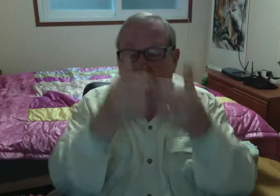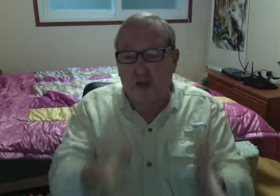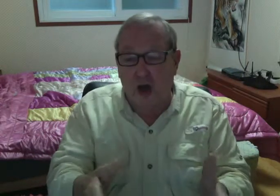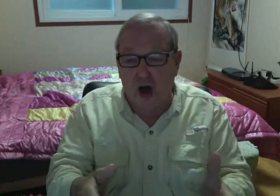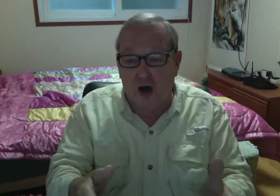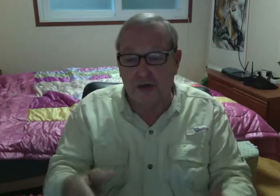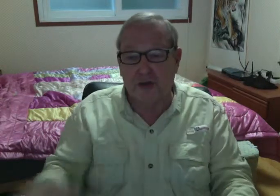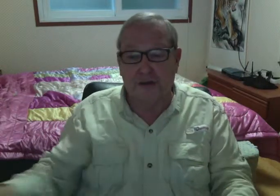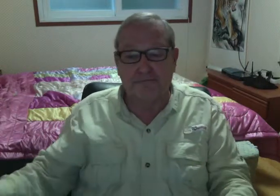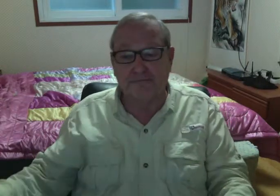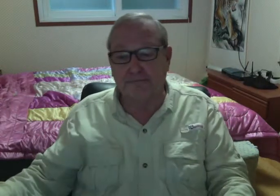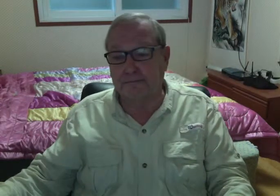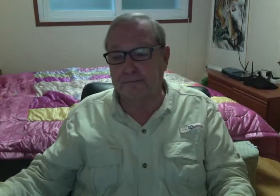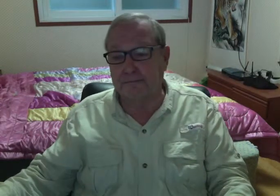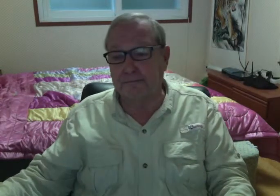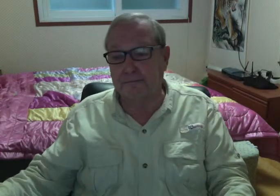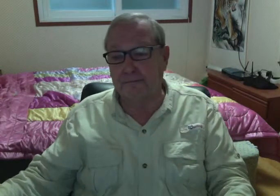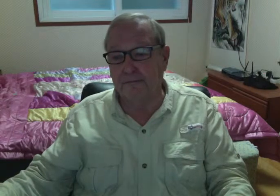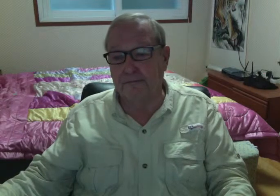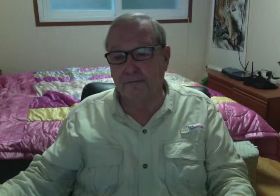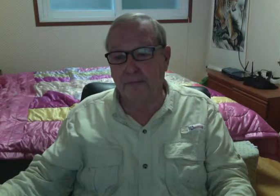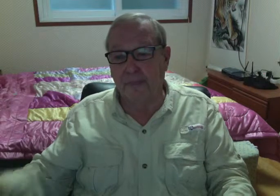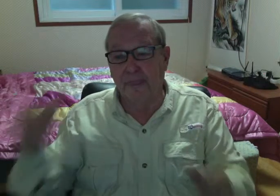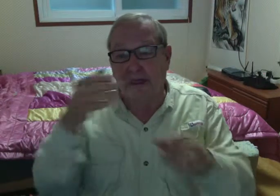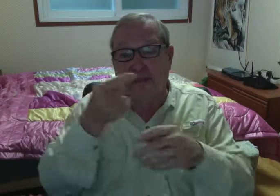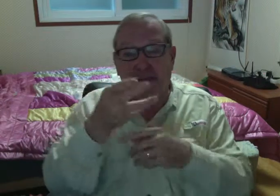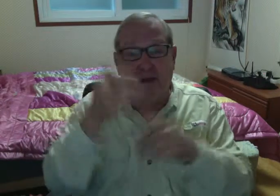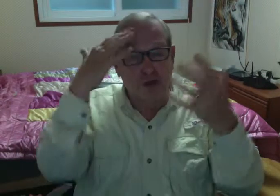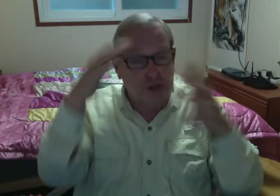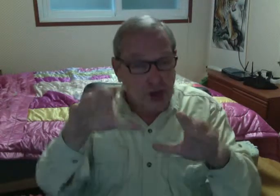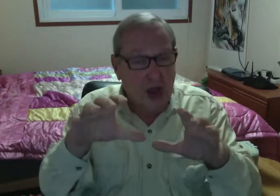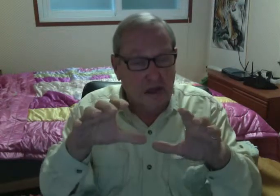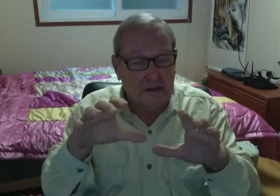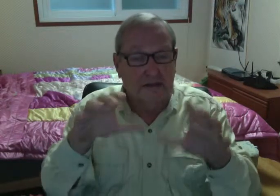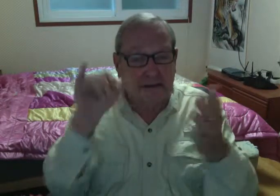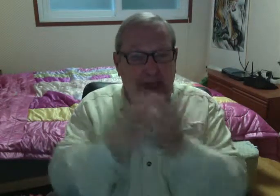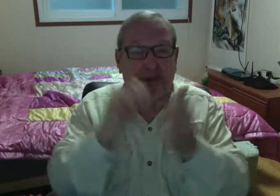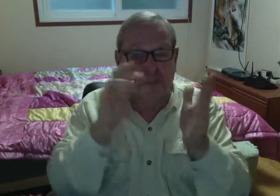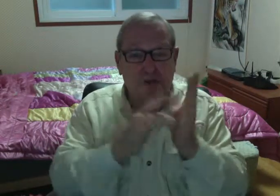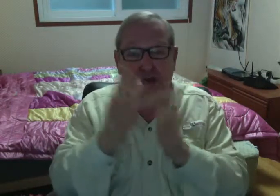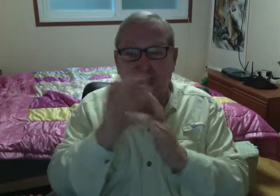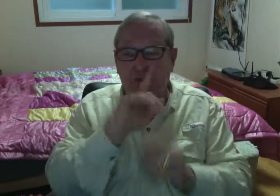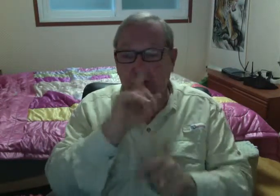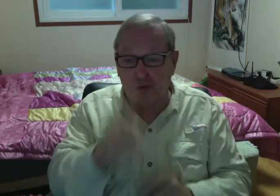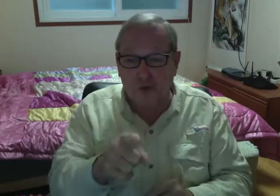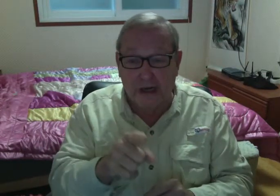They were shocked. That was Jesus, really. He ate with them. The next